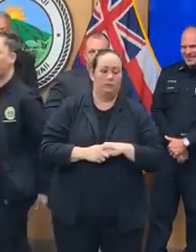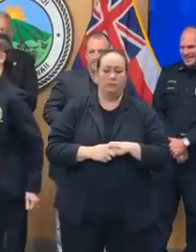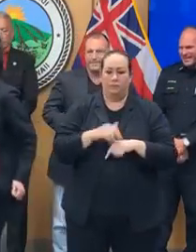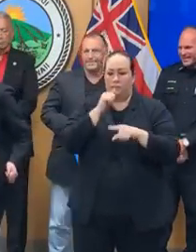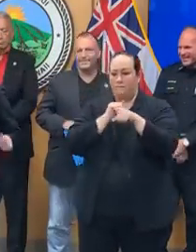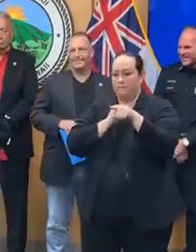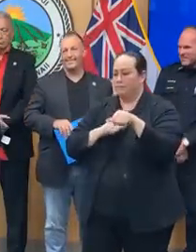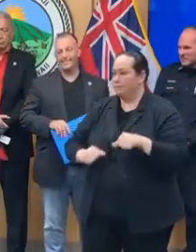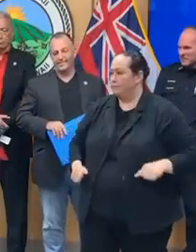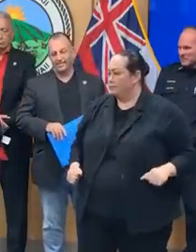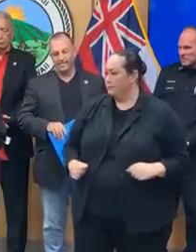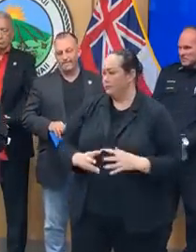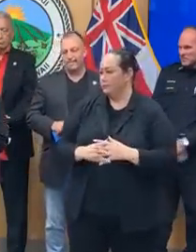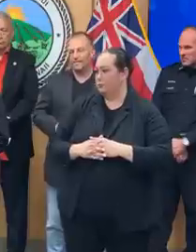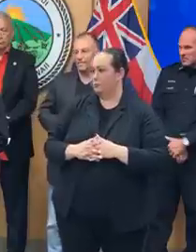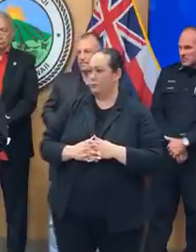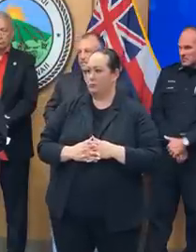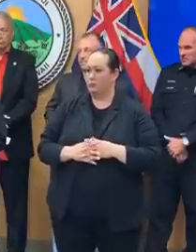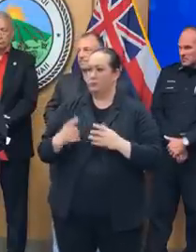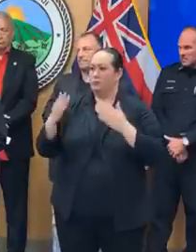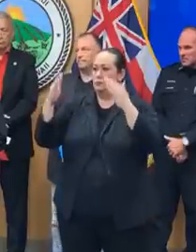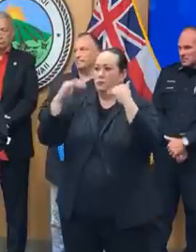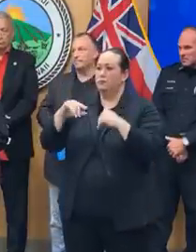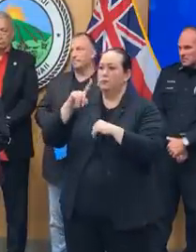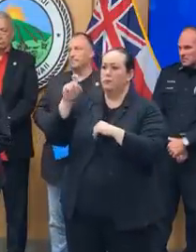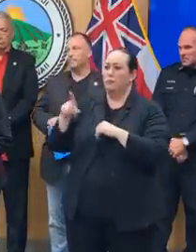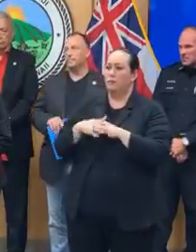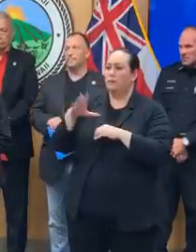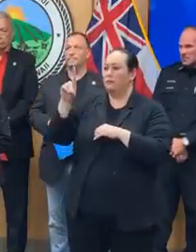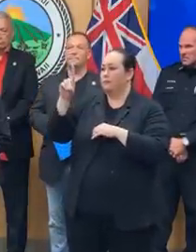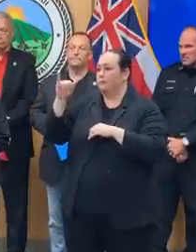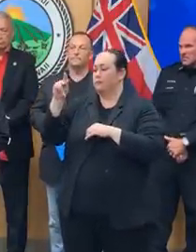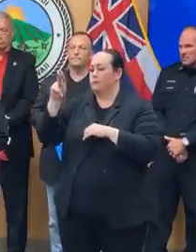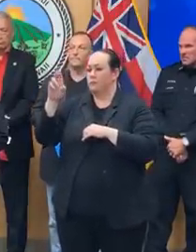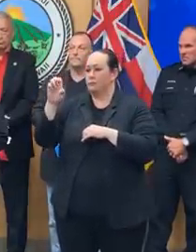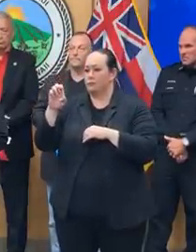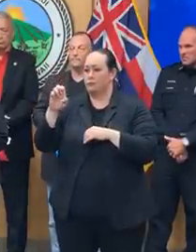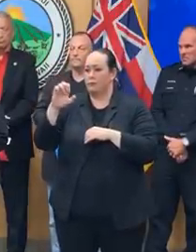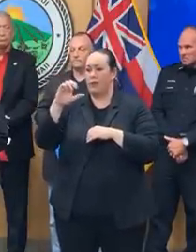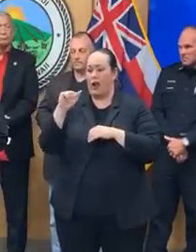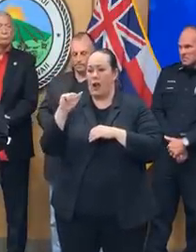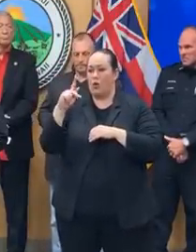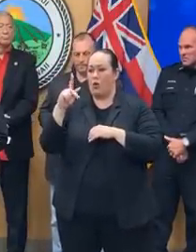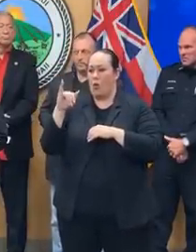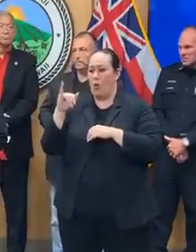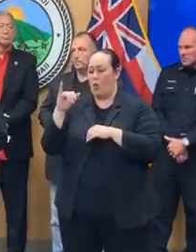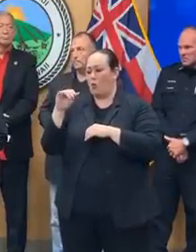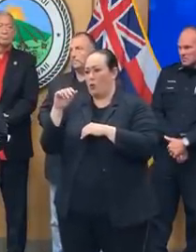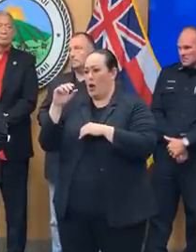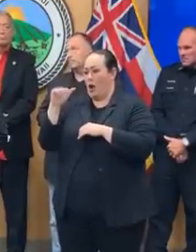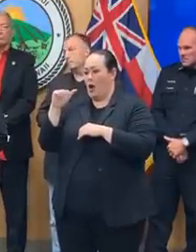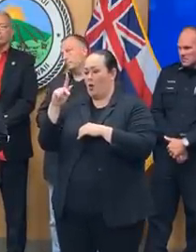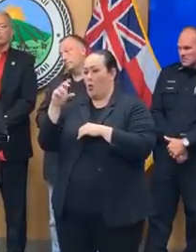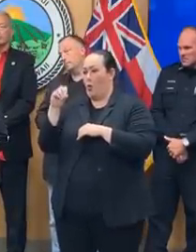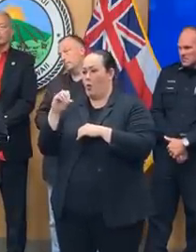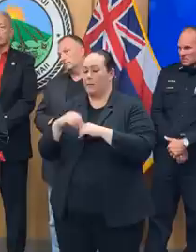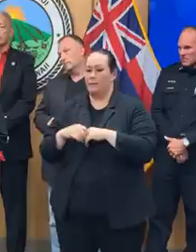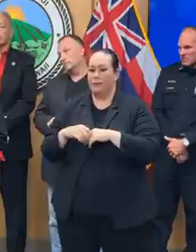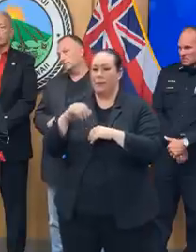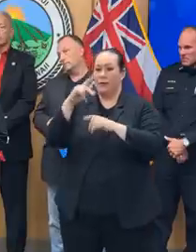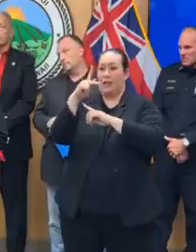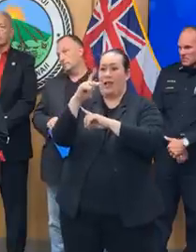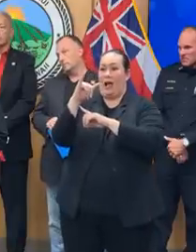Patience, I promise. Okay, our next question, I'm going to take it in the back. Diane. Diane Arco from KITV. I was wondering, I'm reading